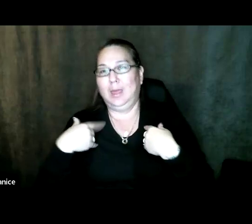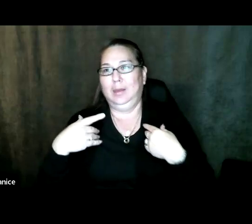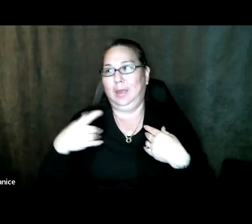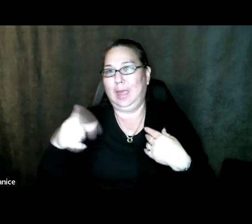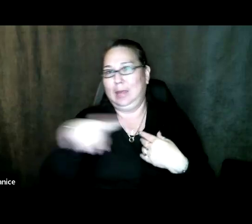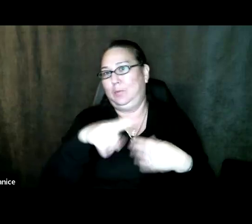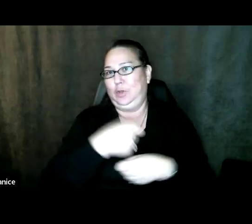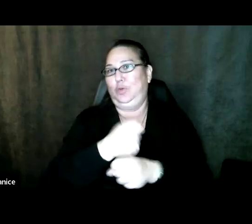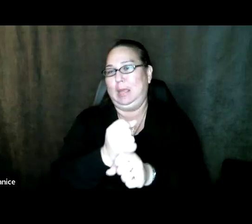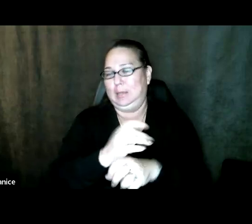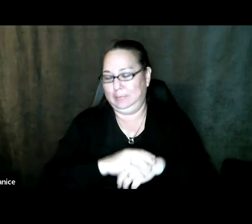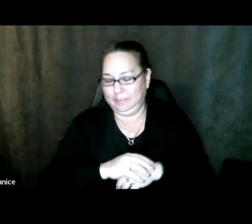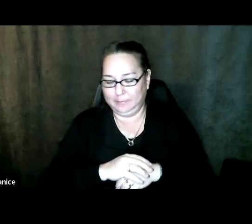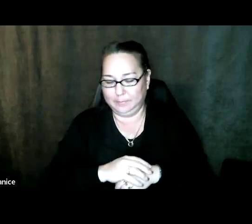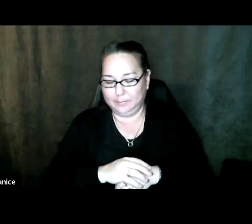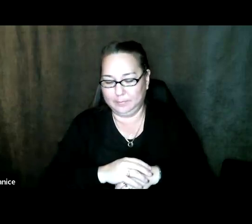do have though here